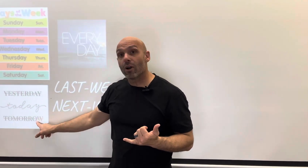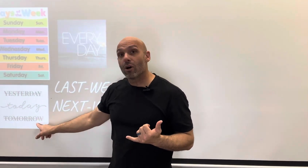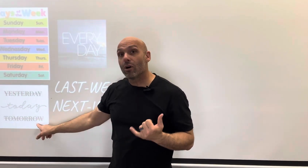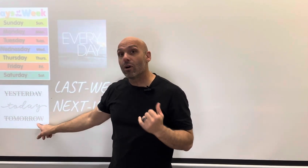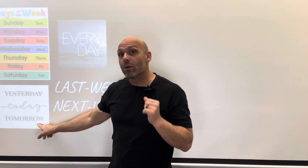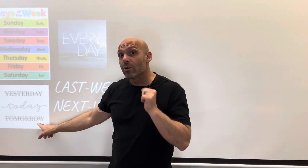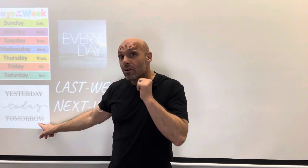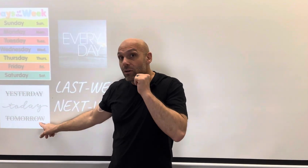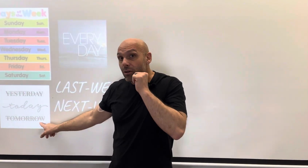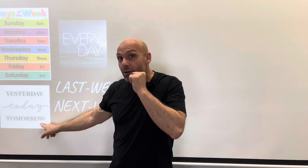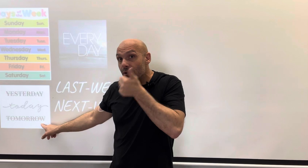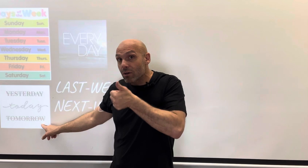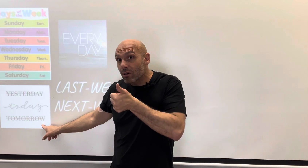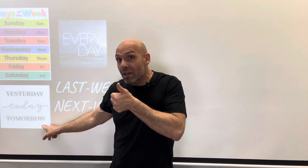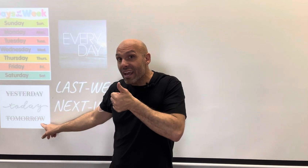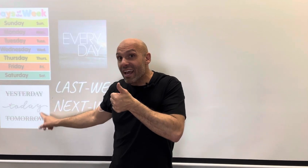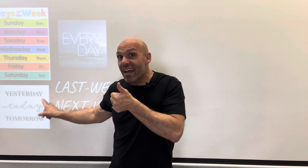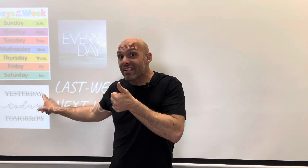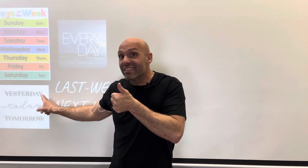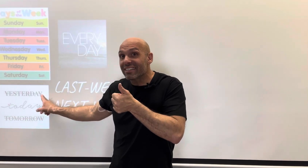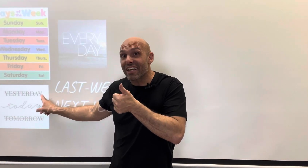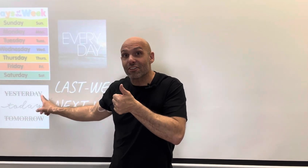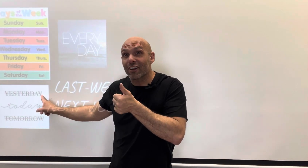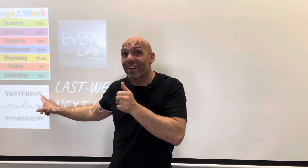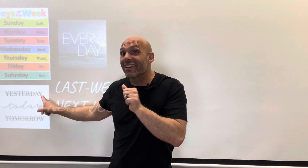tomorrow, and yesterday.